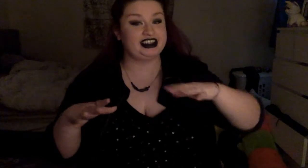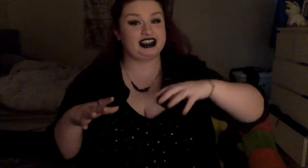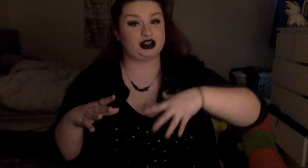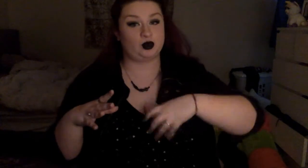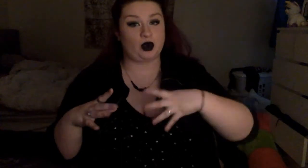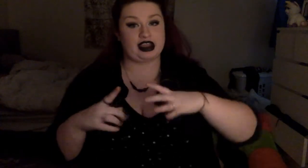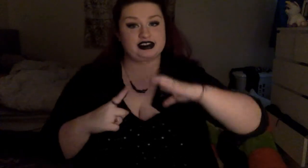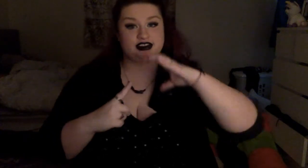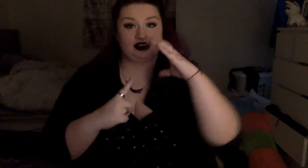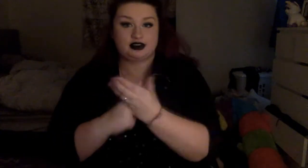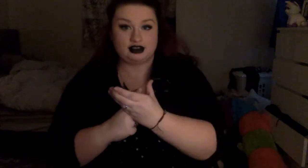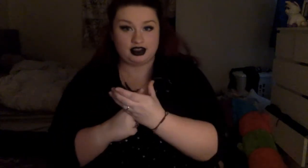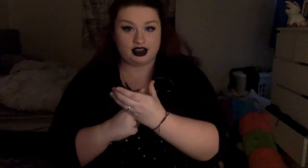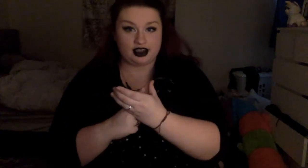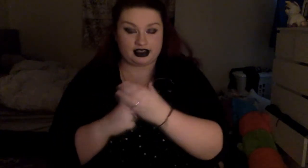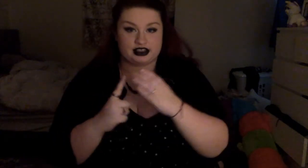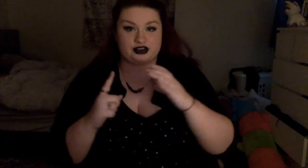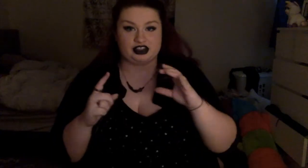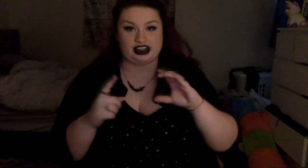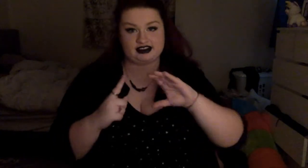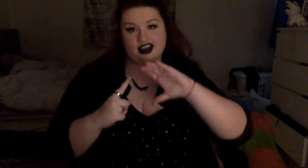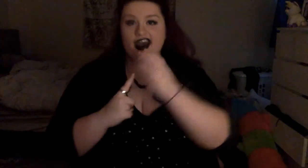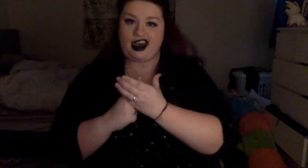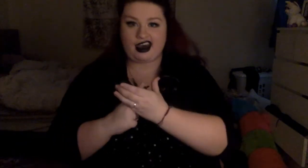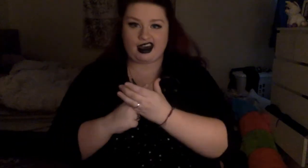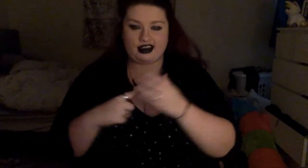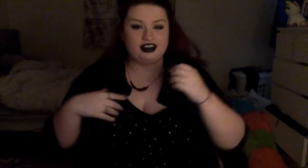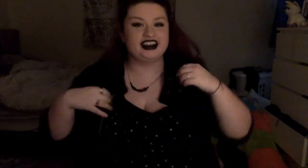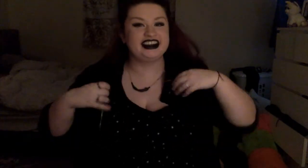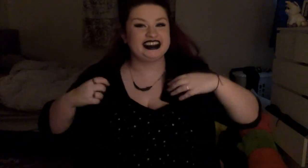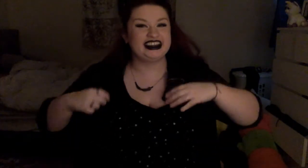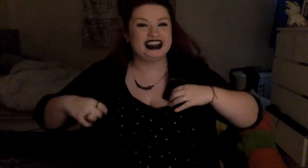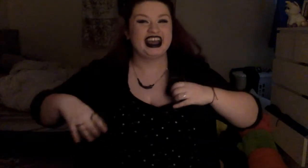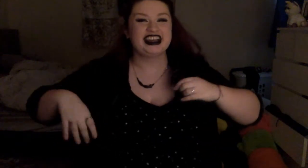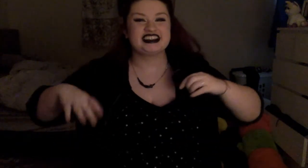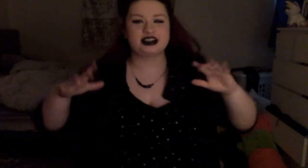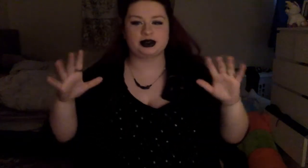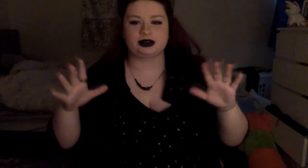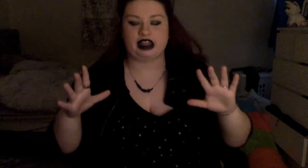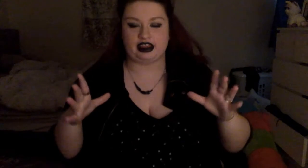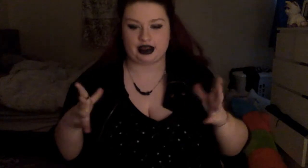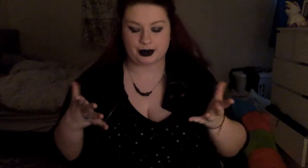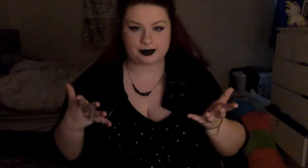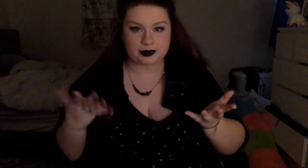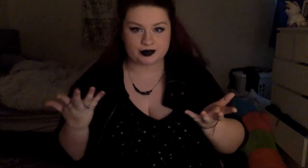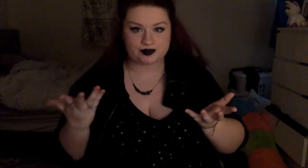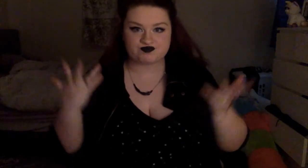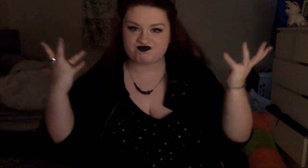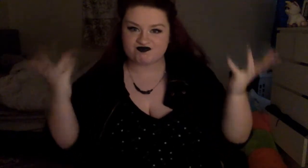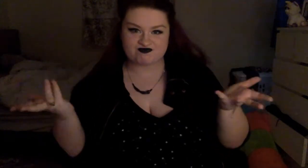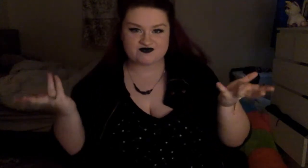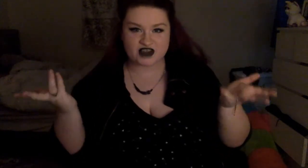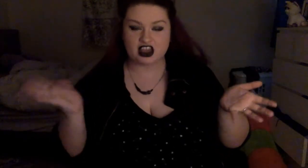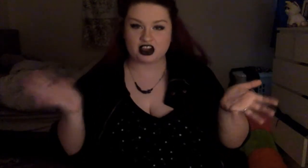in white. And that's for the, like, the, ah. So, like, it's